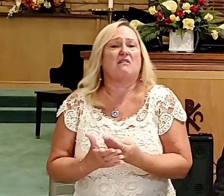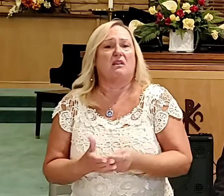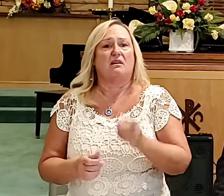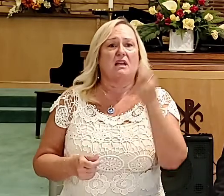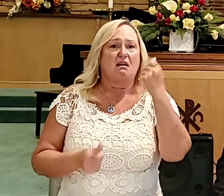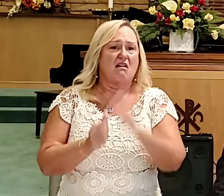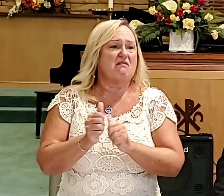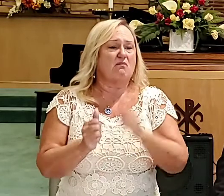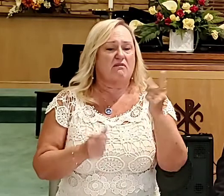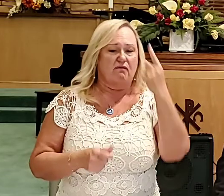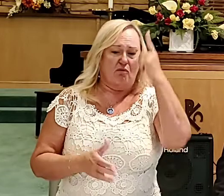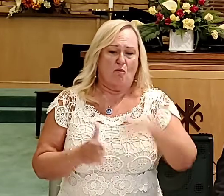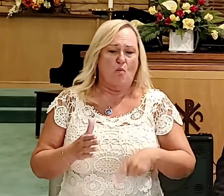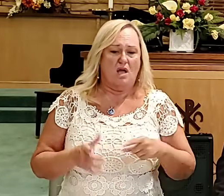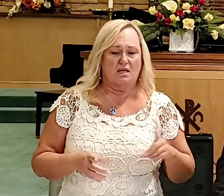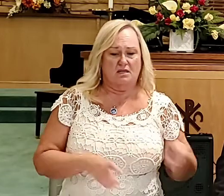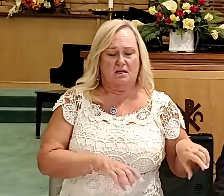been done.